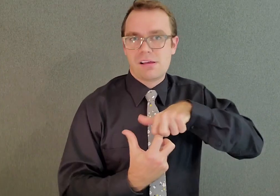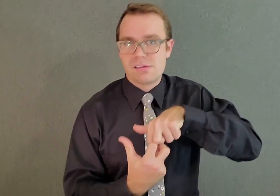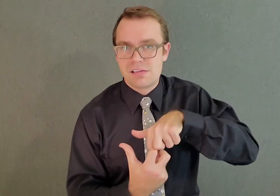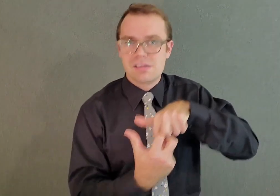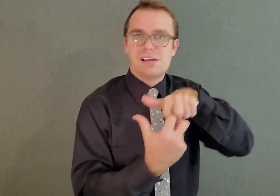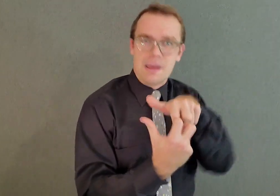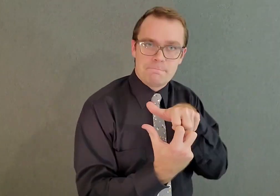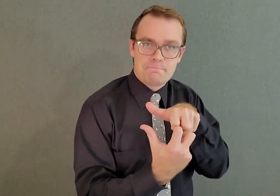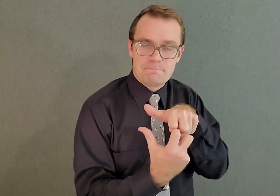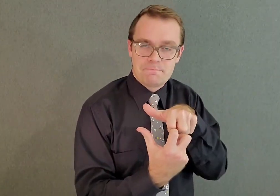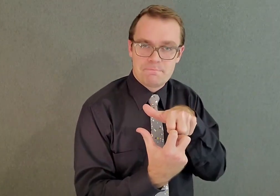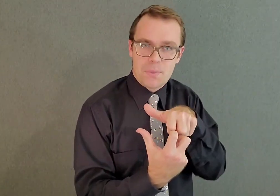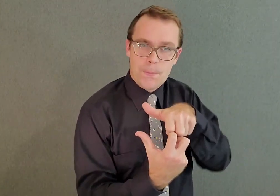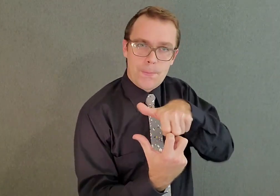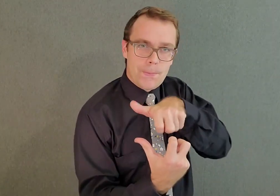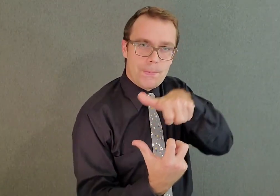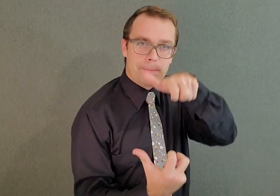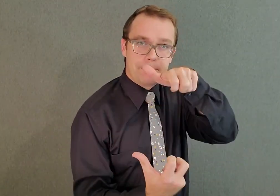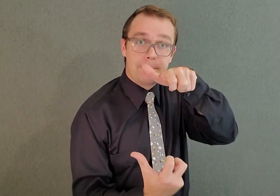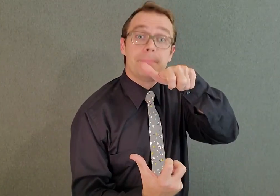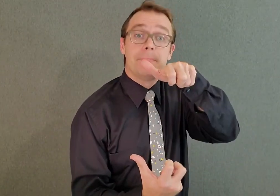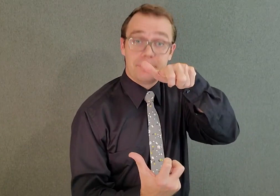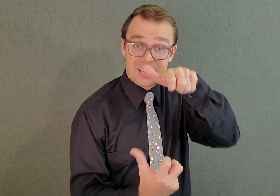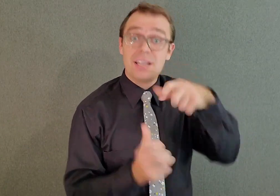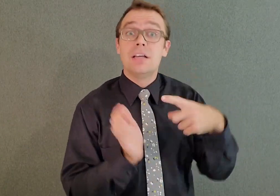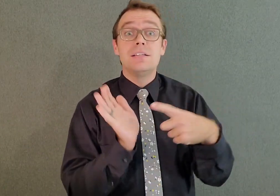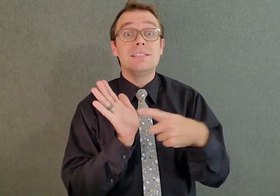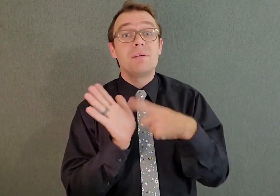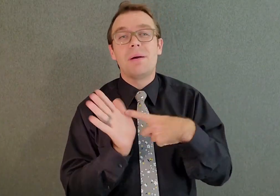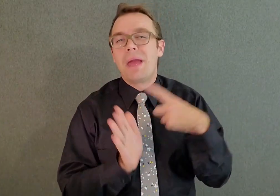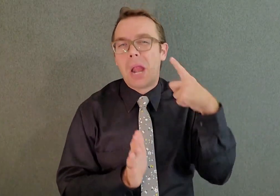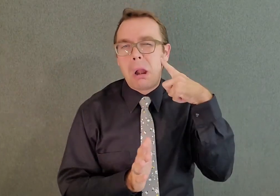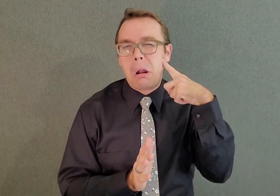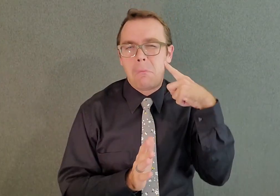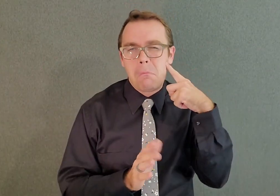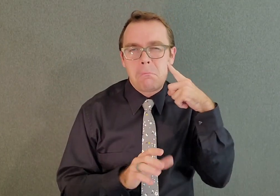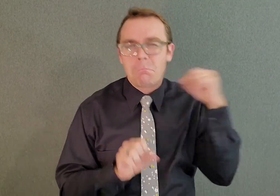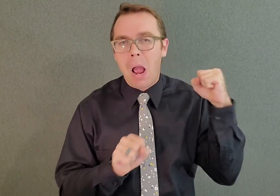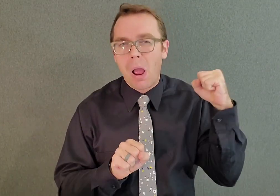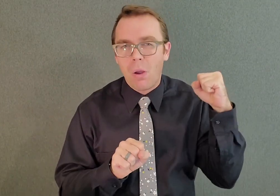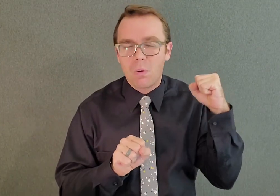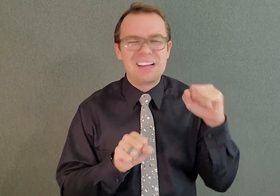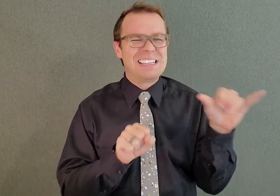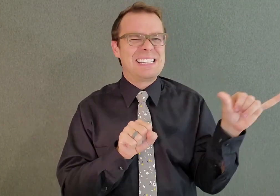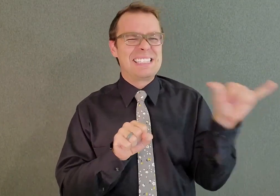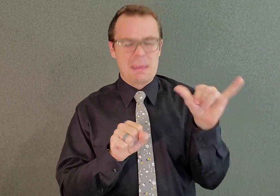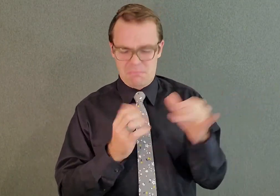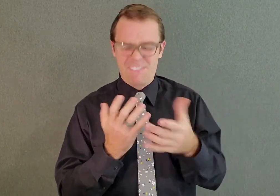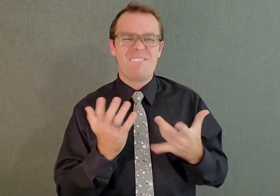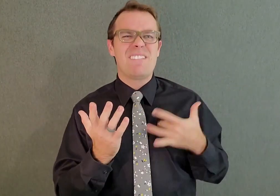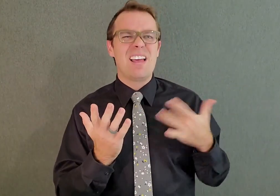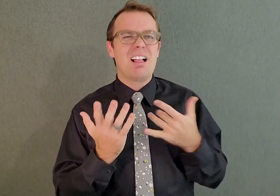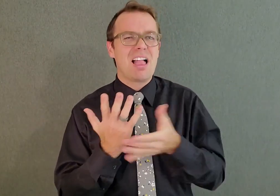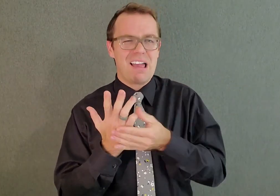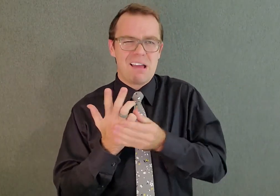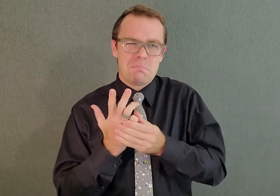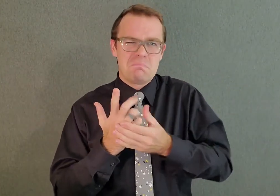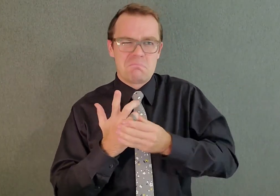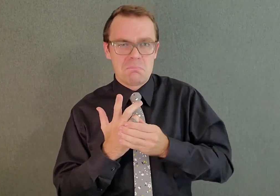become dysfunctional. Some adjustments, not always, are associated with an audible pop, similar to the sound of cracking